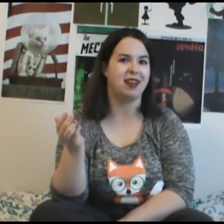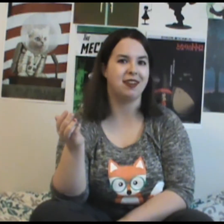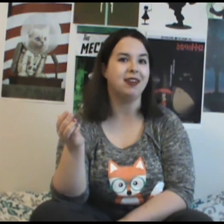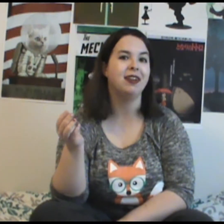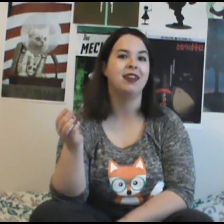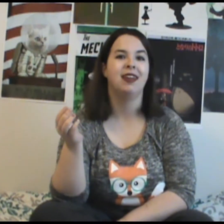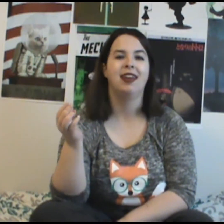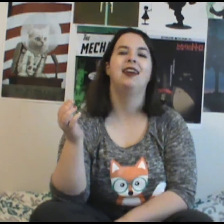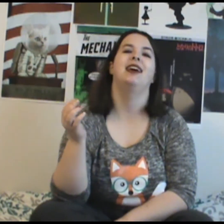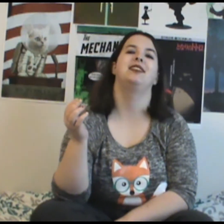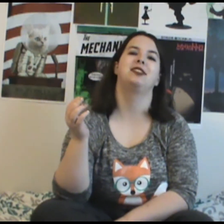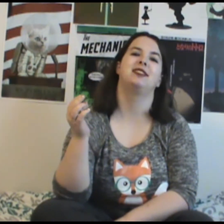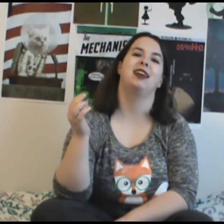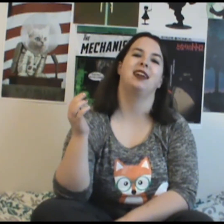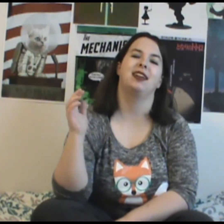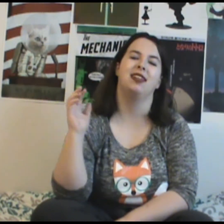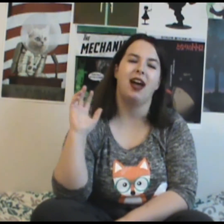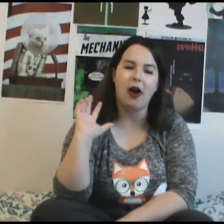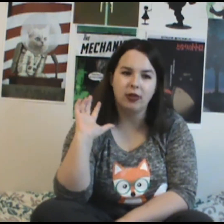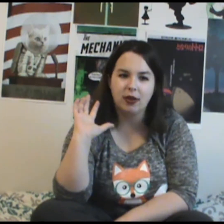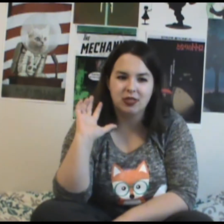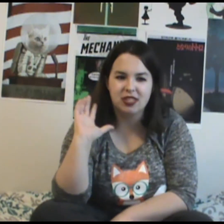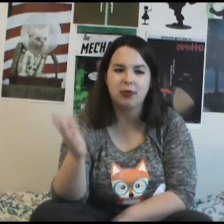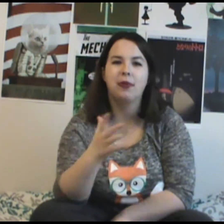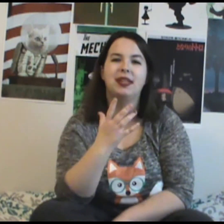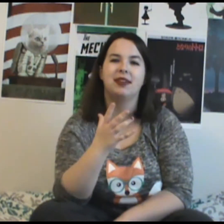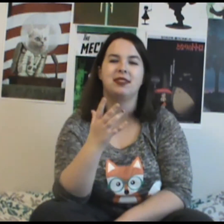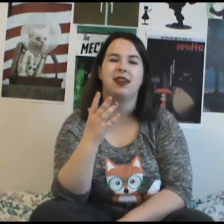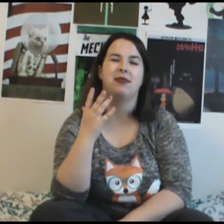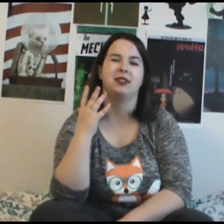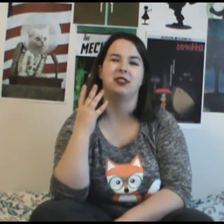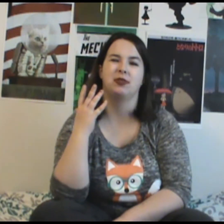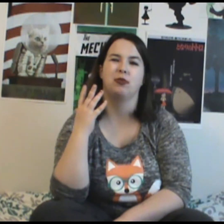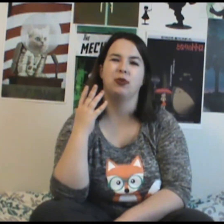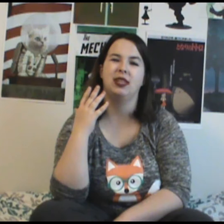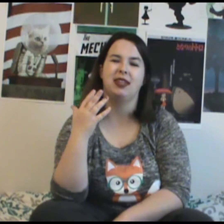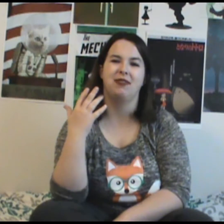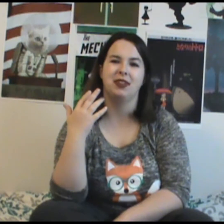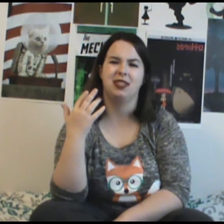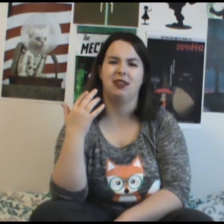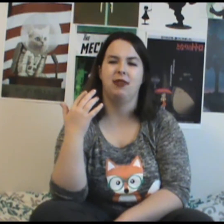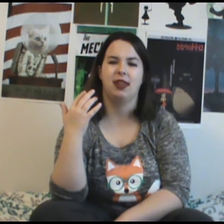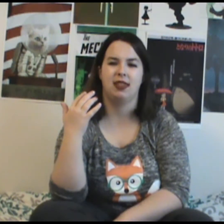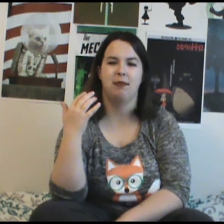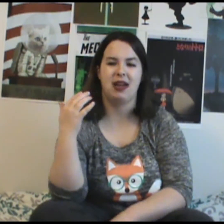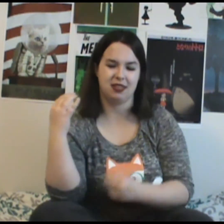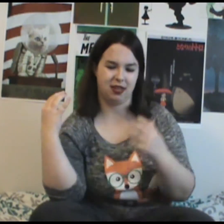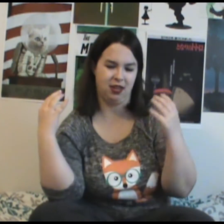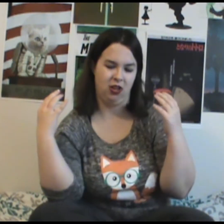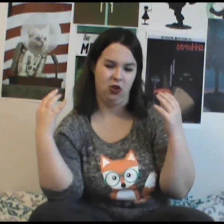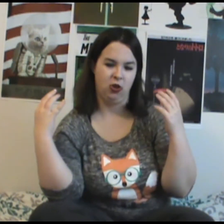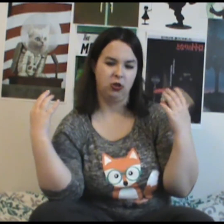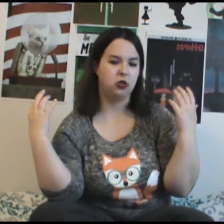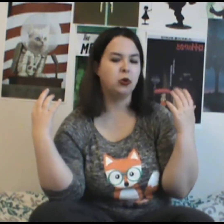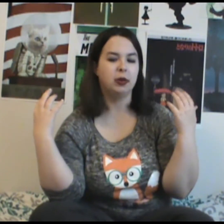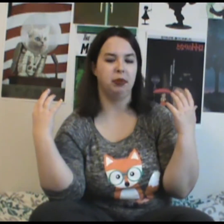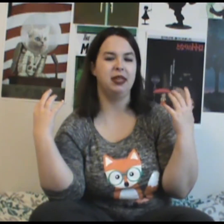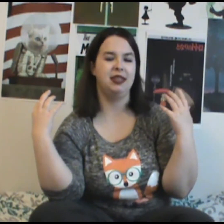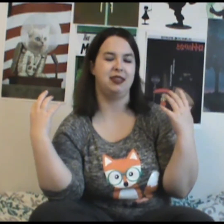trader. And just, like, how that was thrown in there and stuff was just really confusing and felt like they mashed, like, two completely